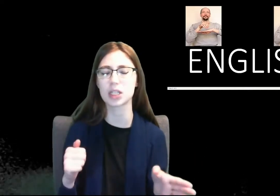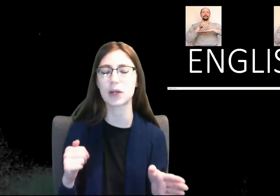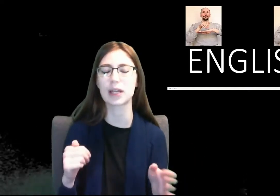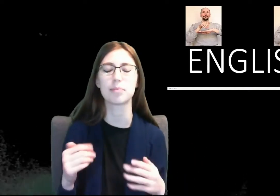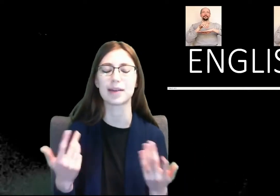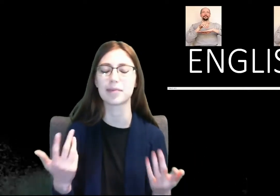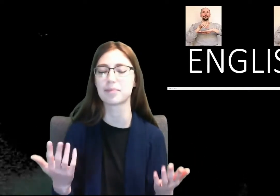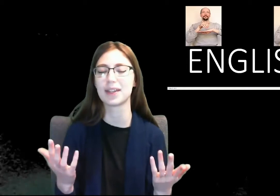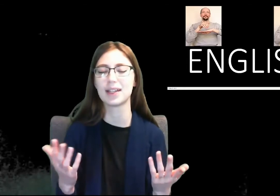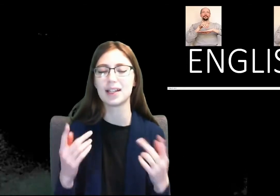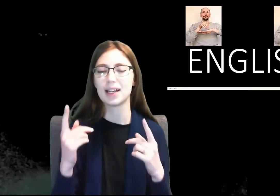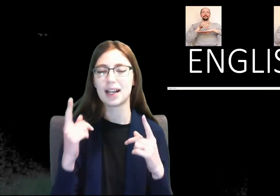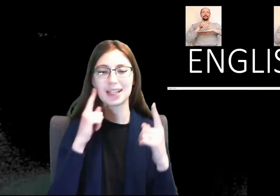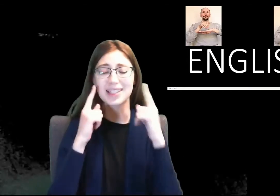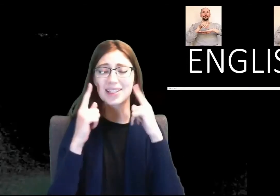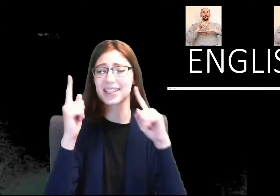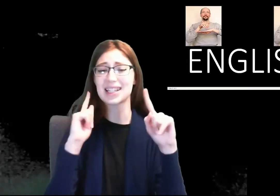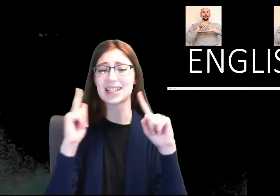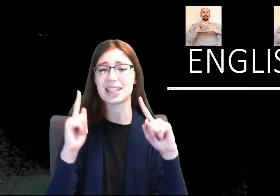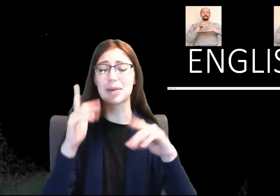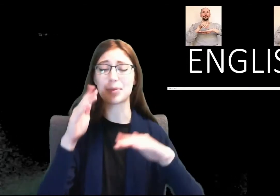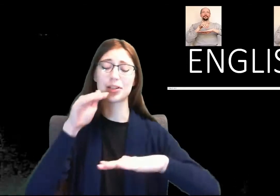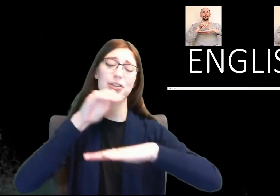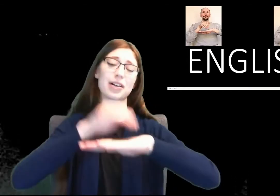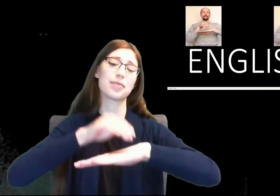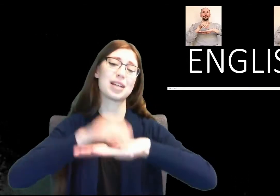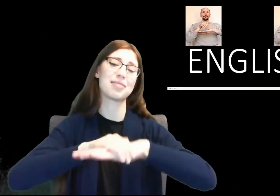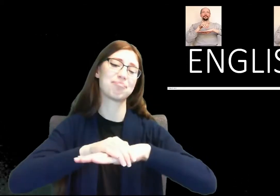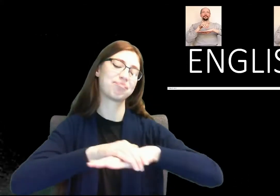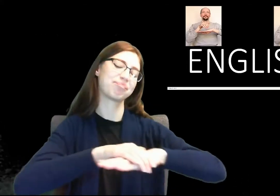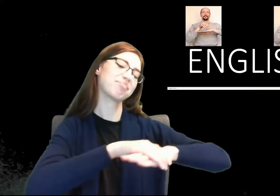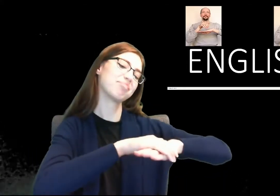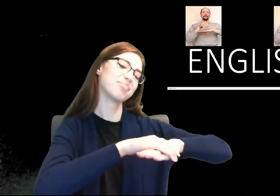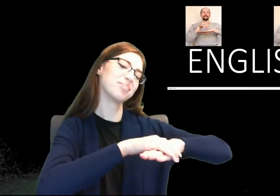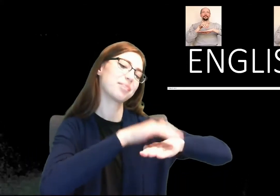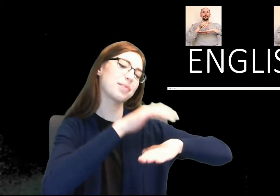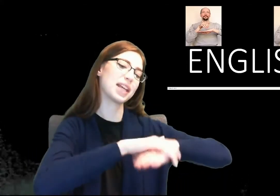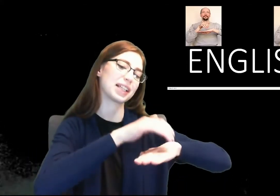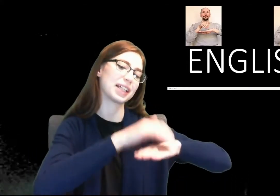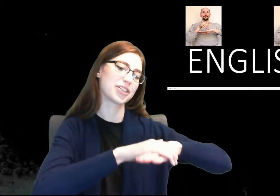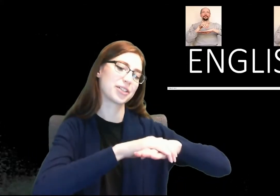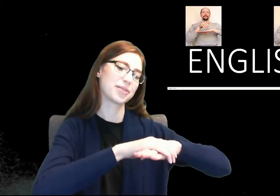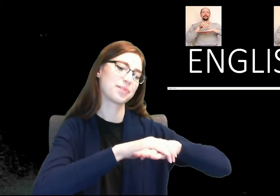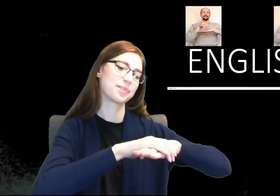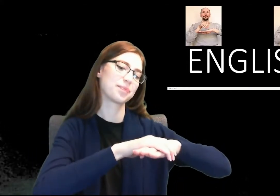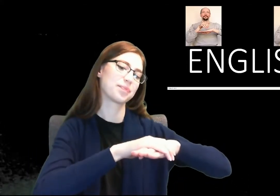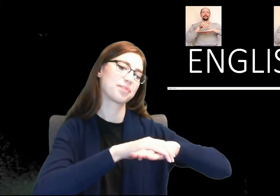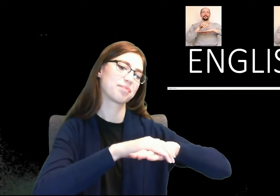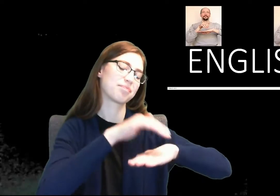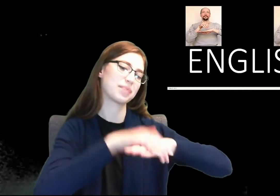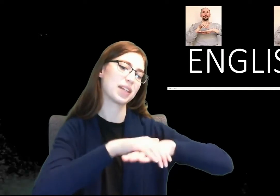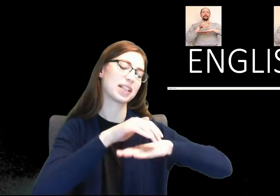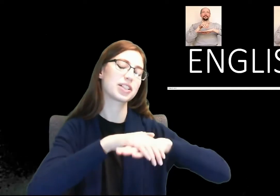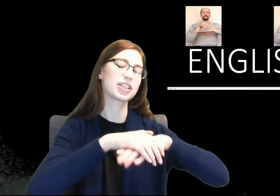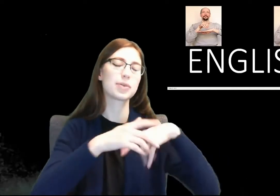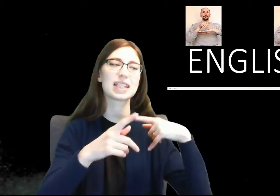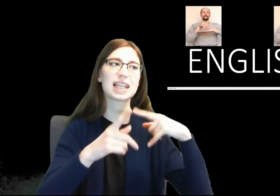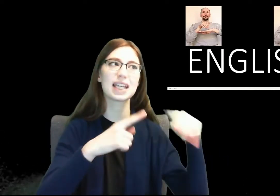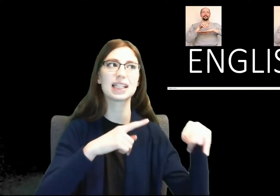it, but that's just an easy memory trick for me. English. English. So it's England